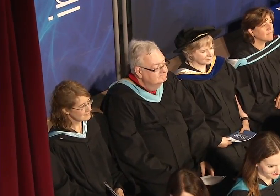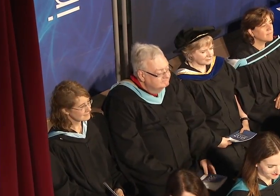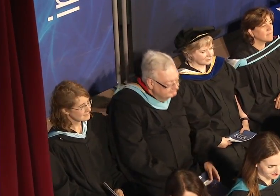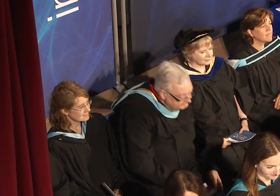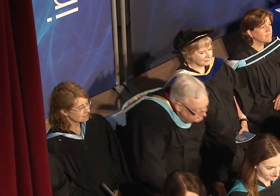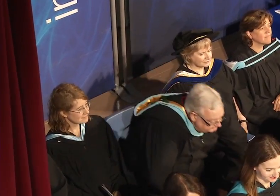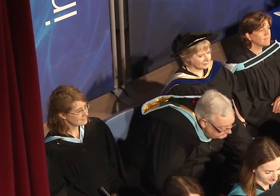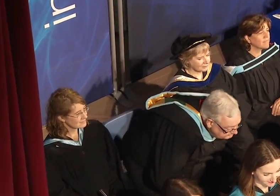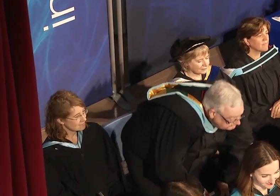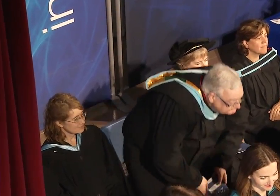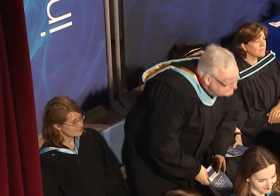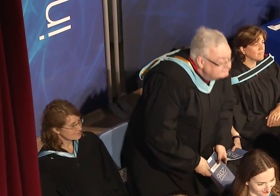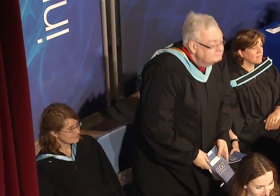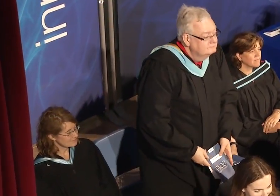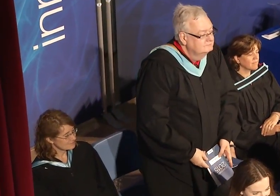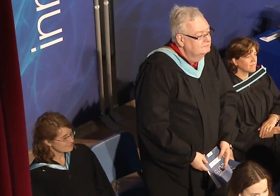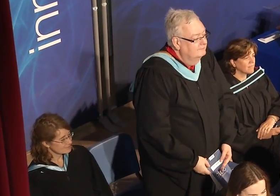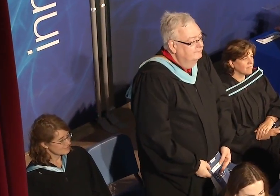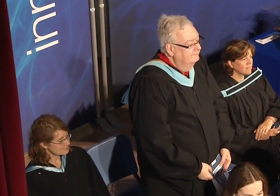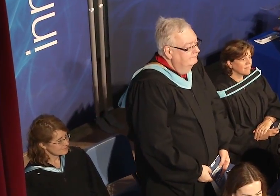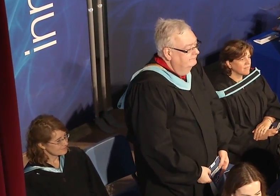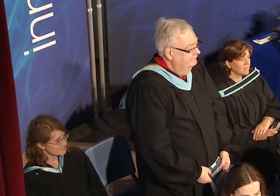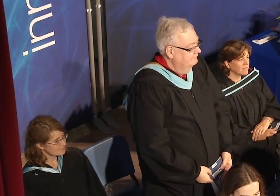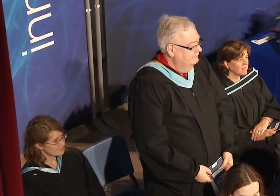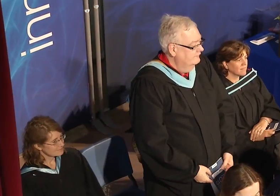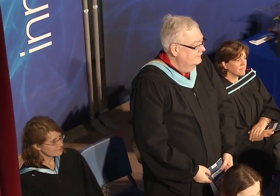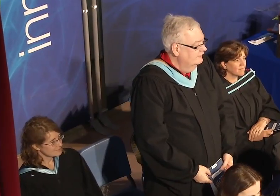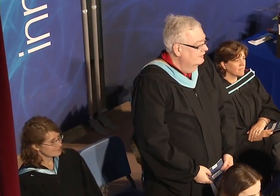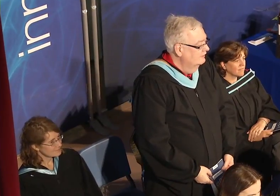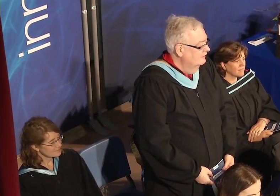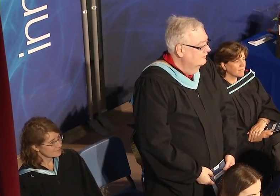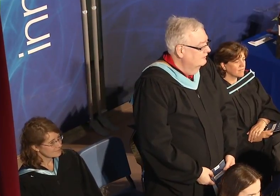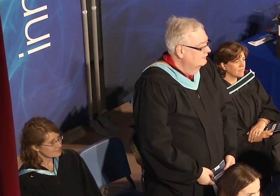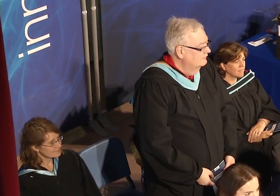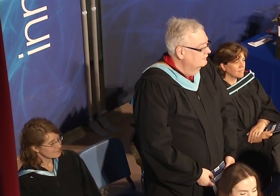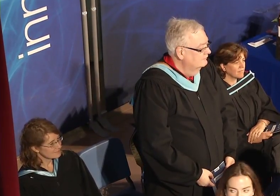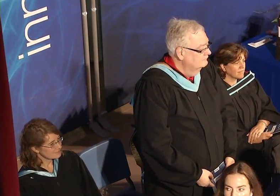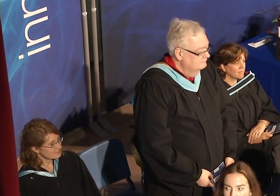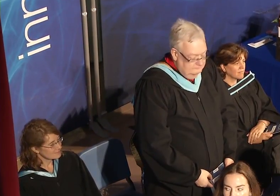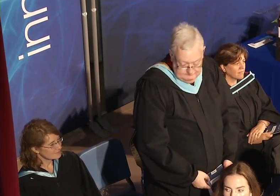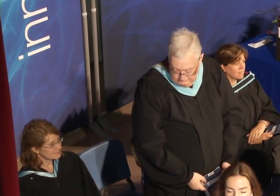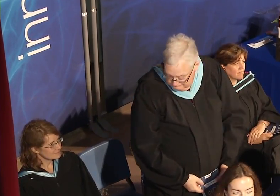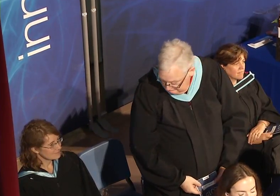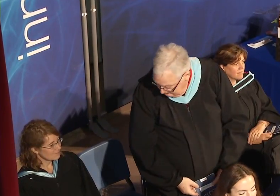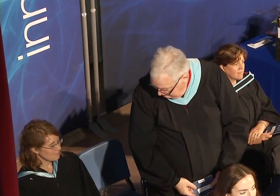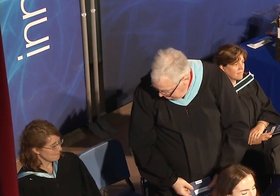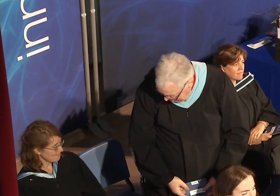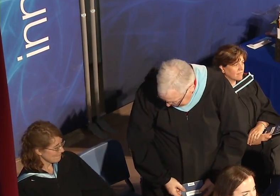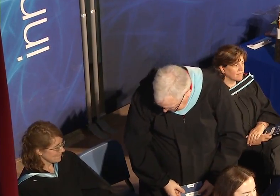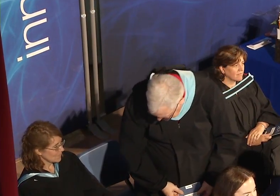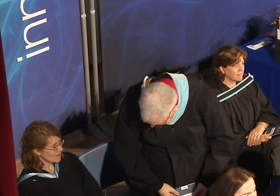Ian McLeod, Dean, School of Business and Dean of the School of Applied Arts and New Media.